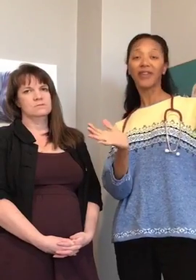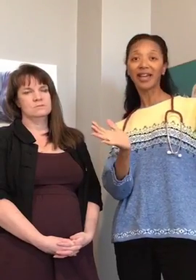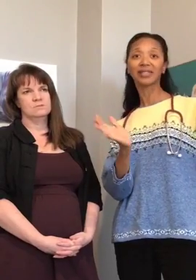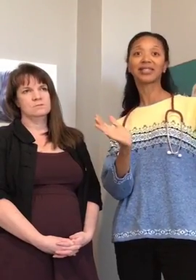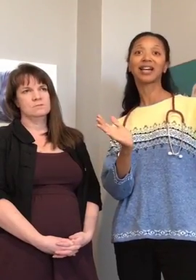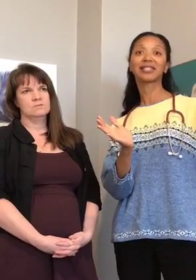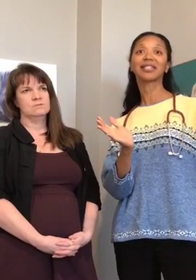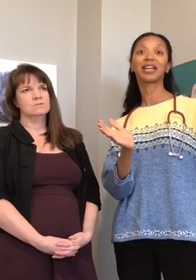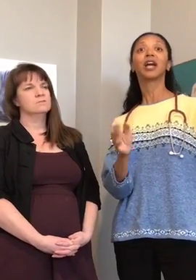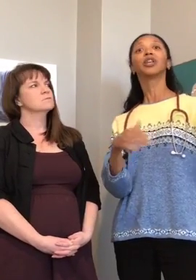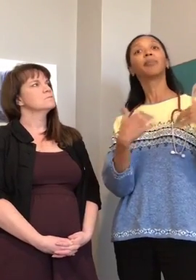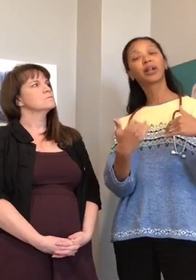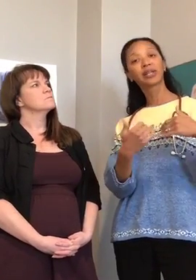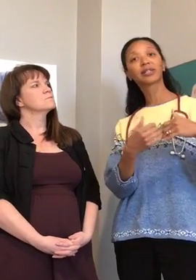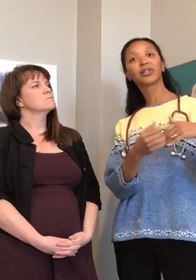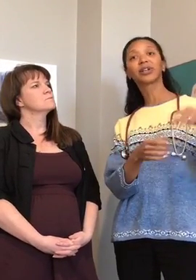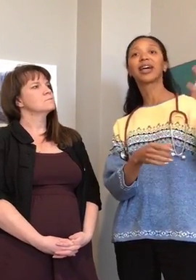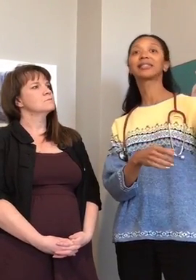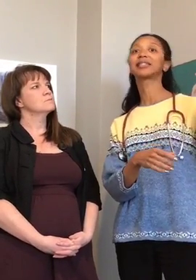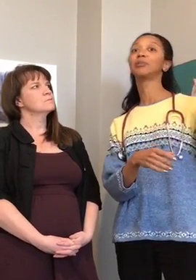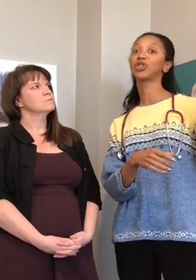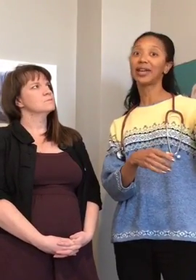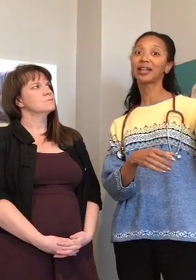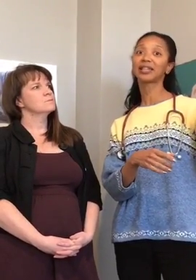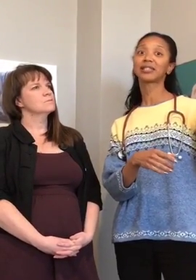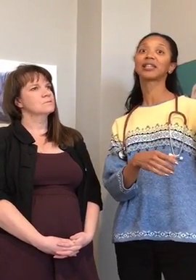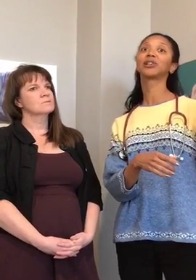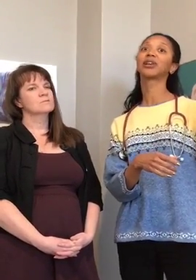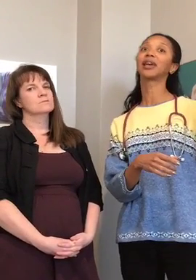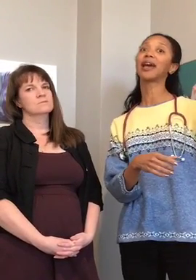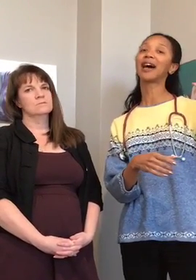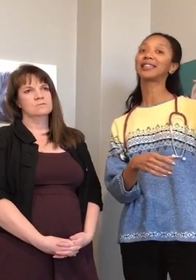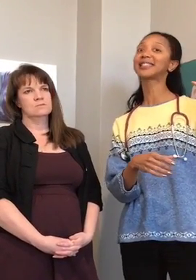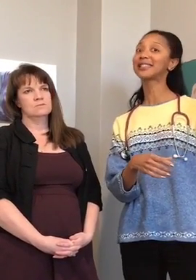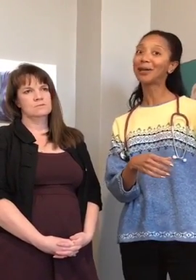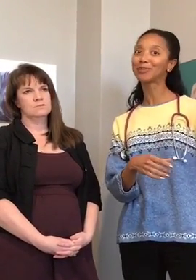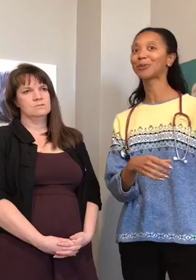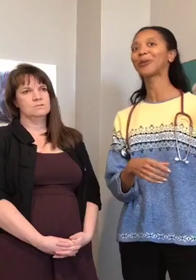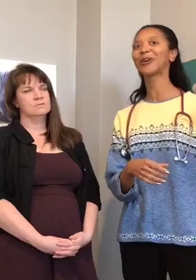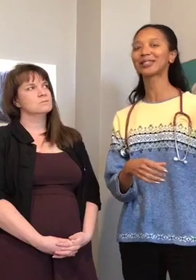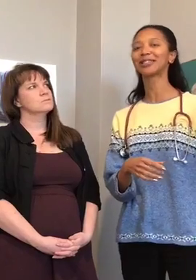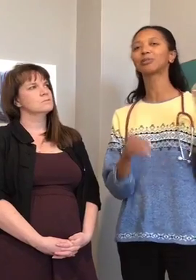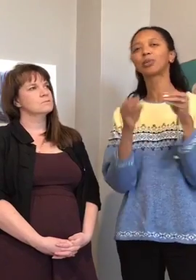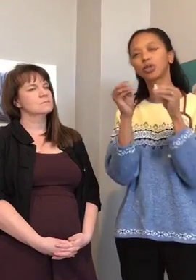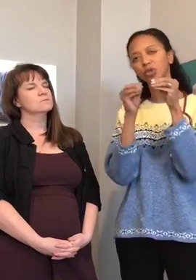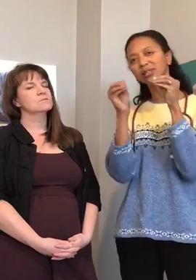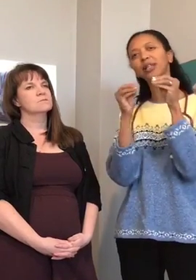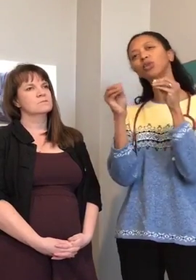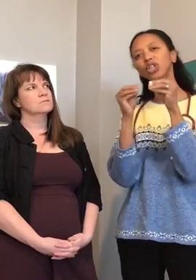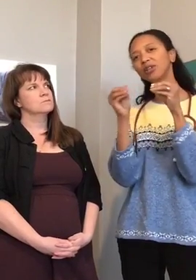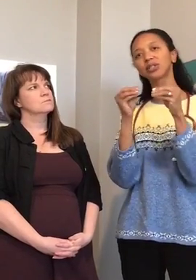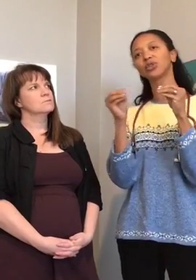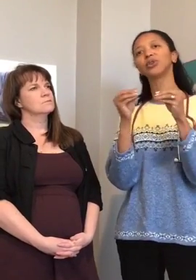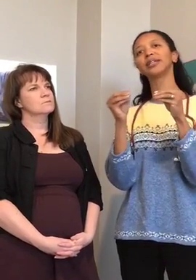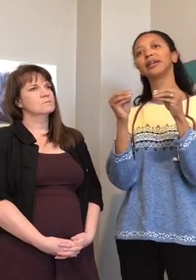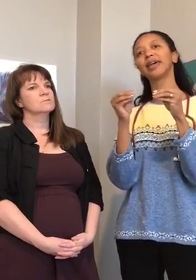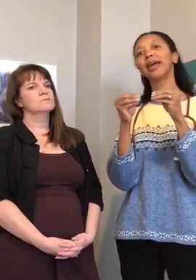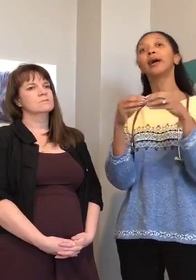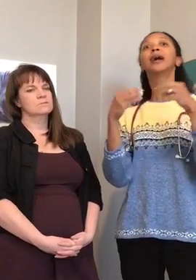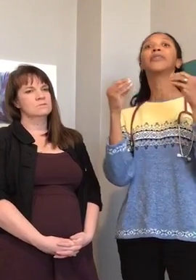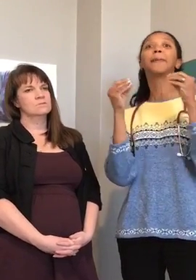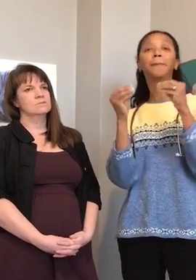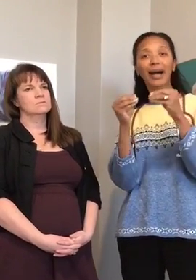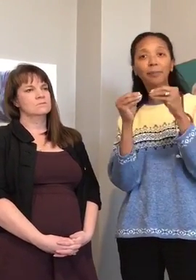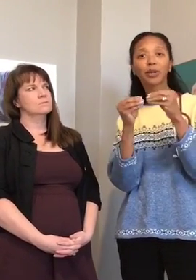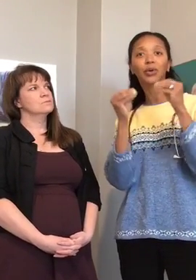some advanced testing, you might also look at some genetic testing, looking at SNPs, what we call SNPs, which are just little changes on your